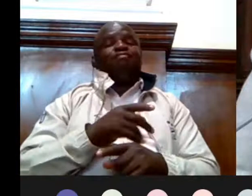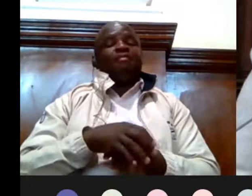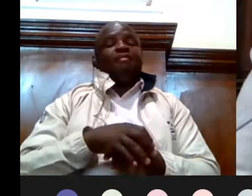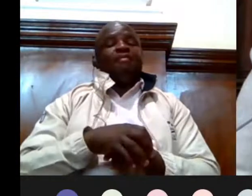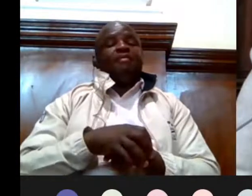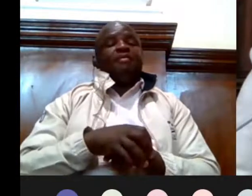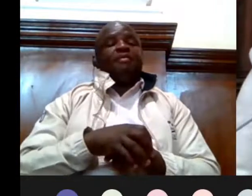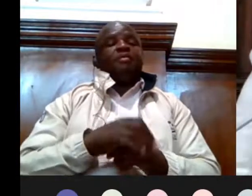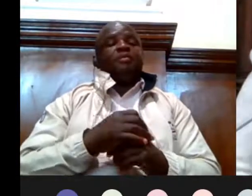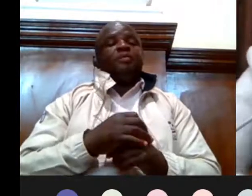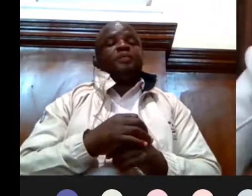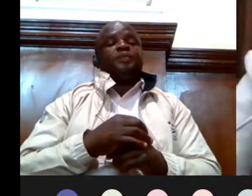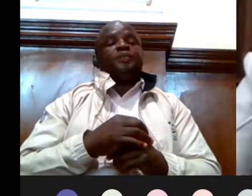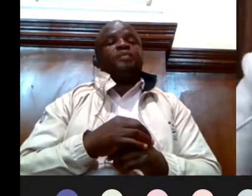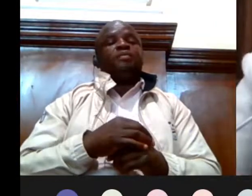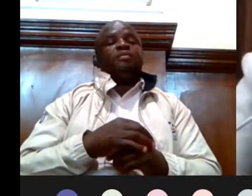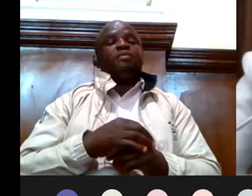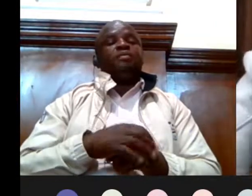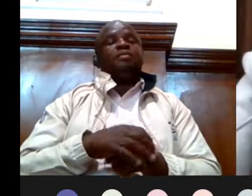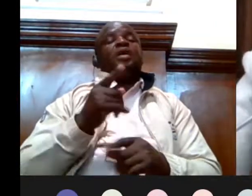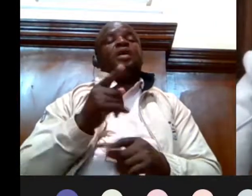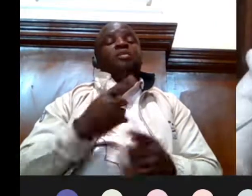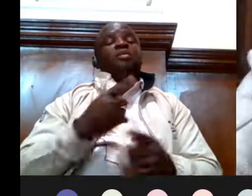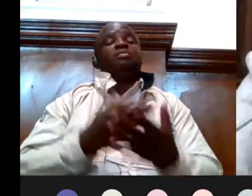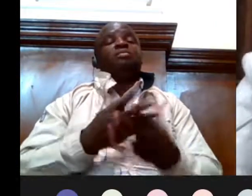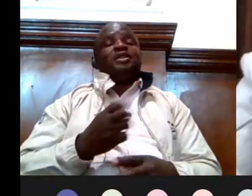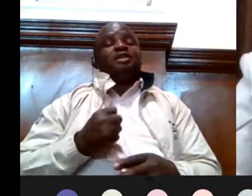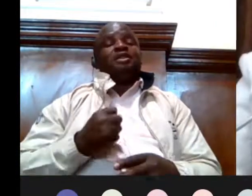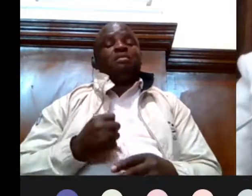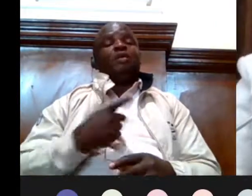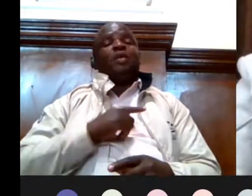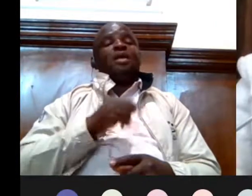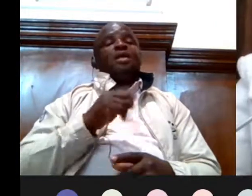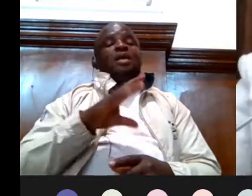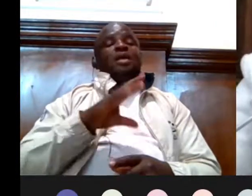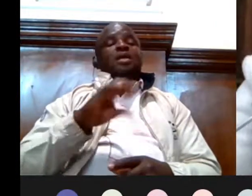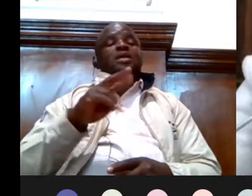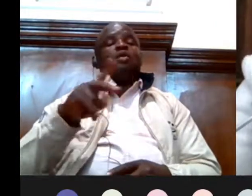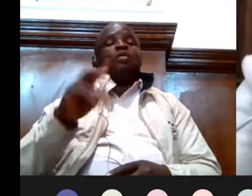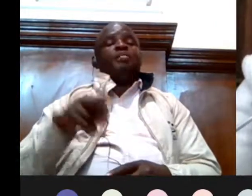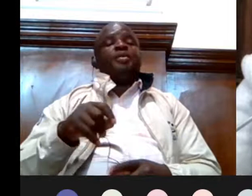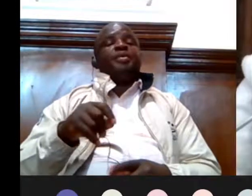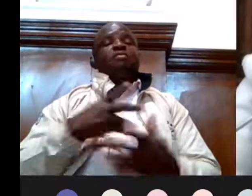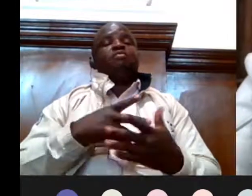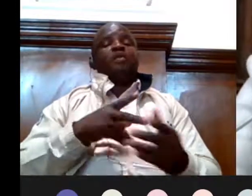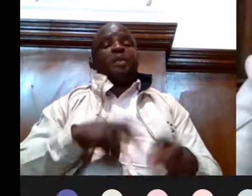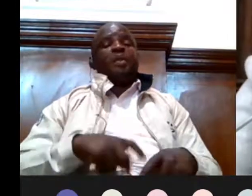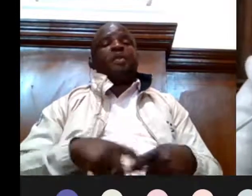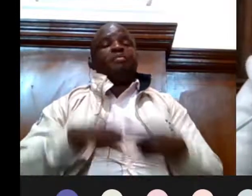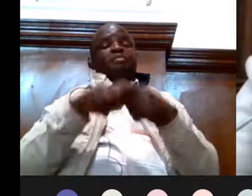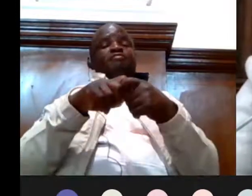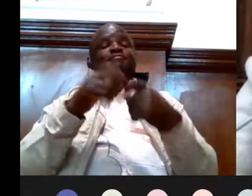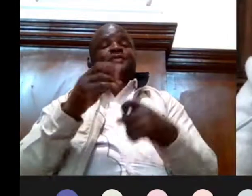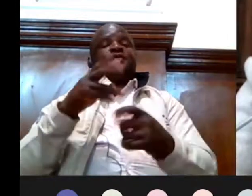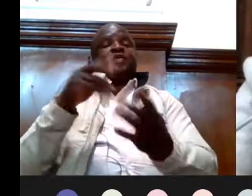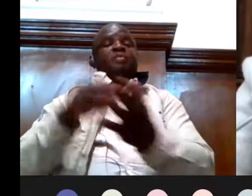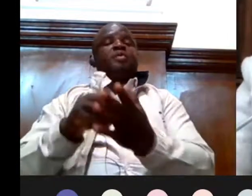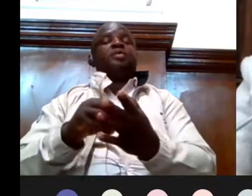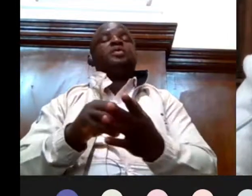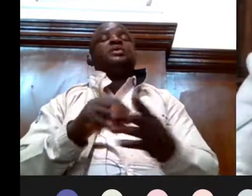Peterway, they are withheld because the NCOP has postponed its process. We cannot approve